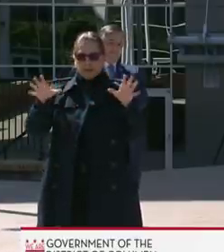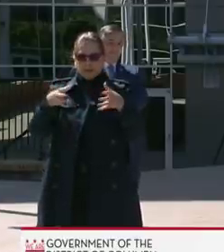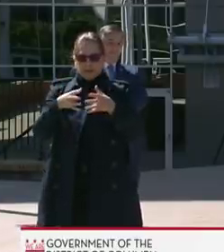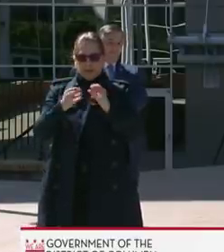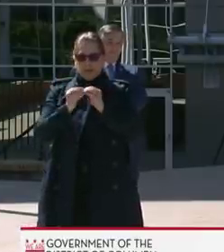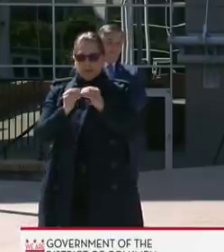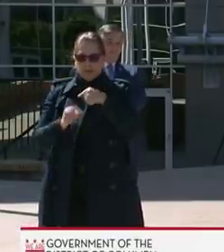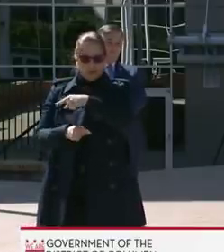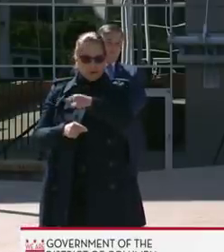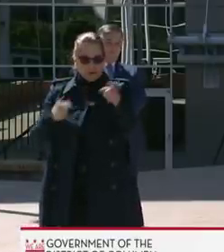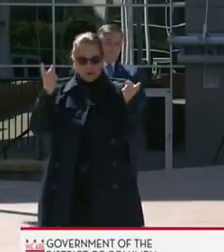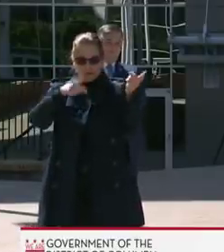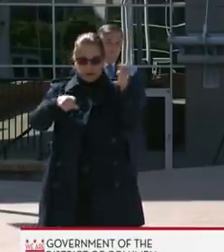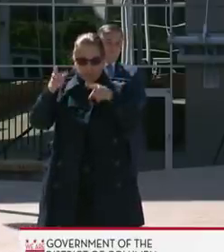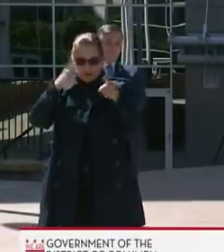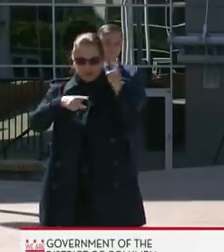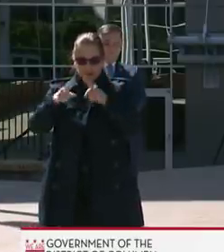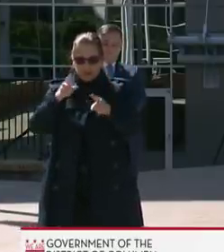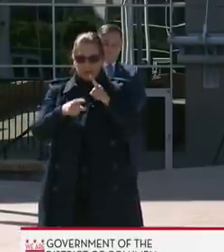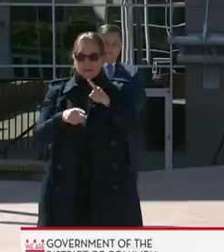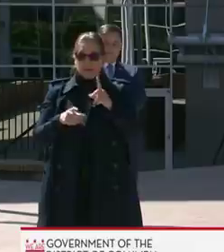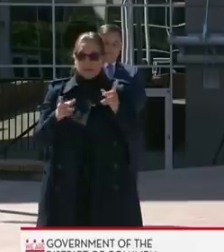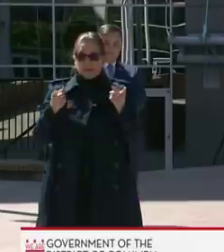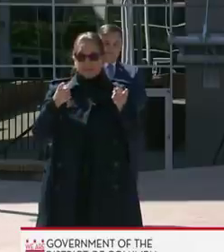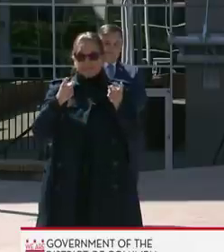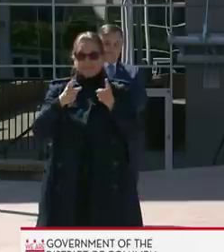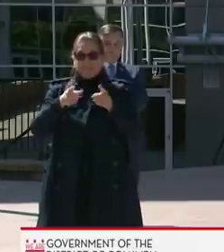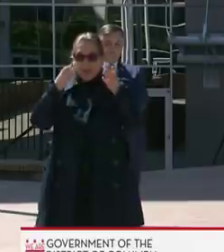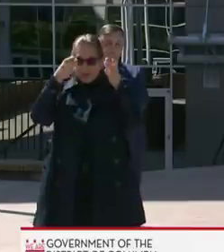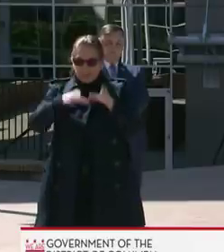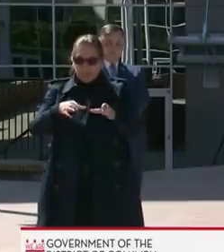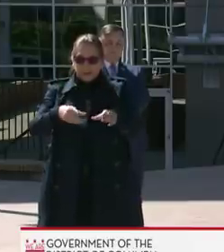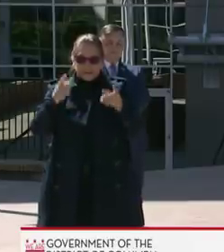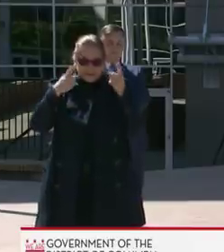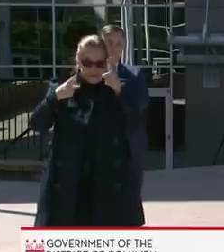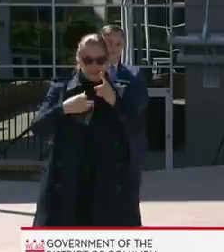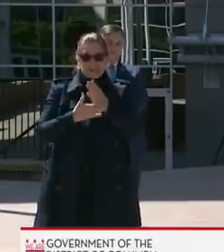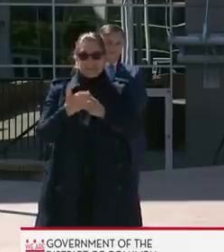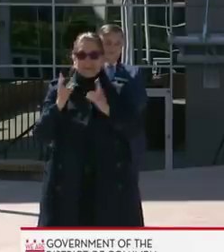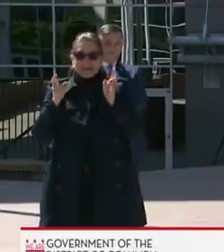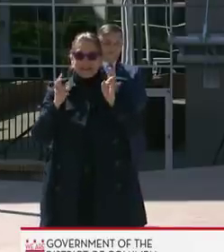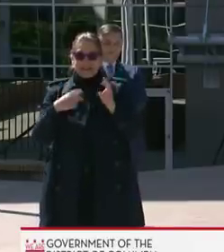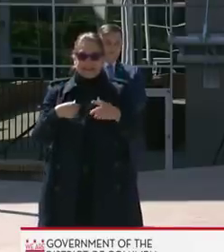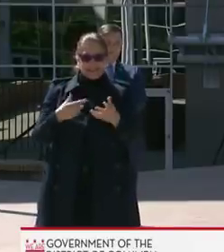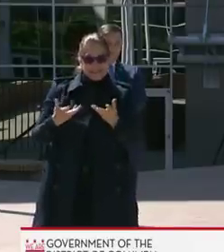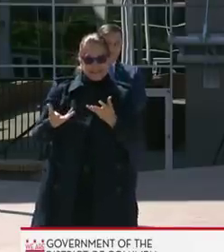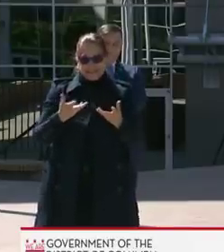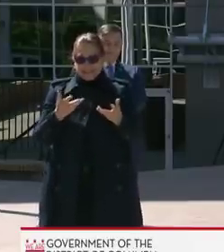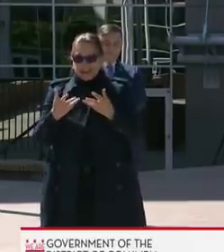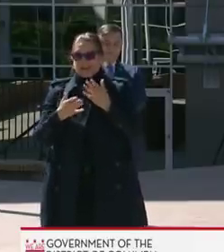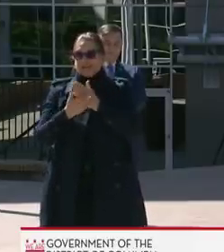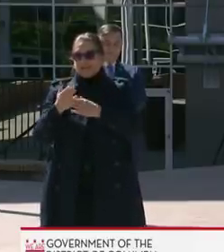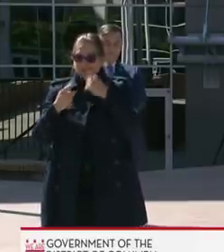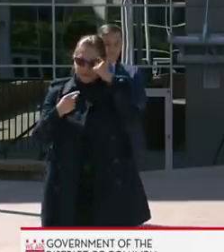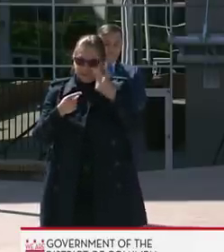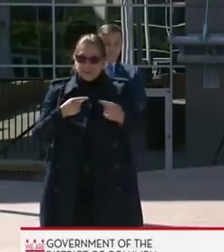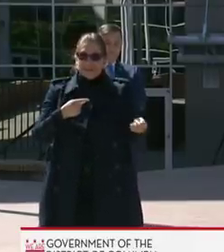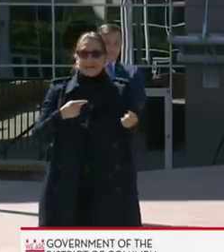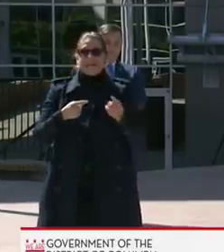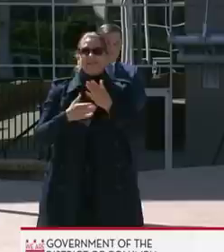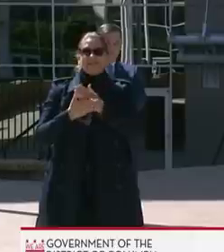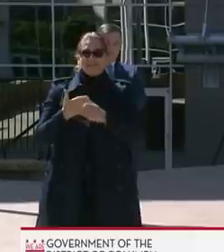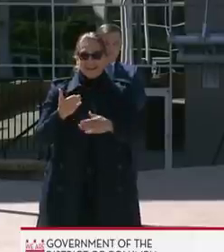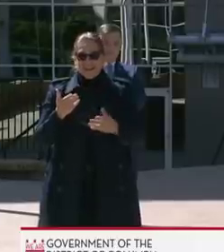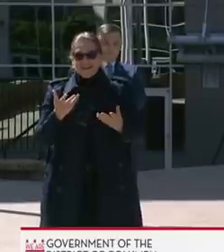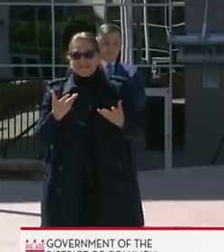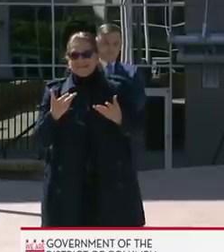are some controversial issues or some issues about which there may be some disagreement publicly, and we're